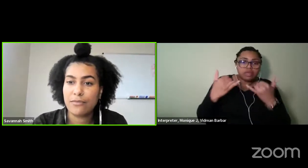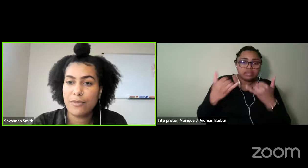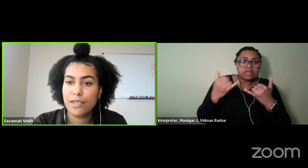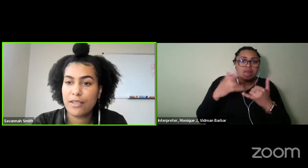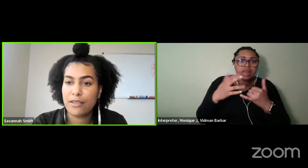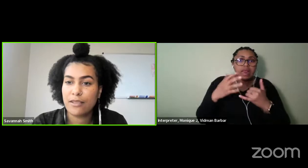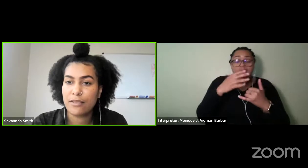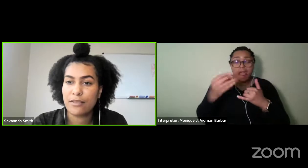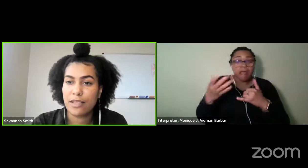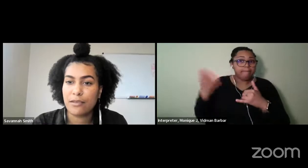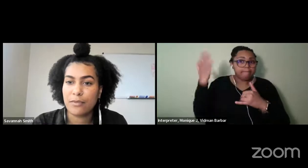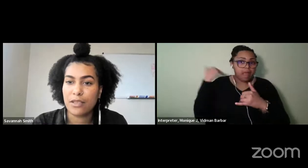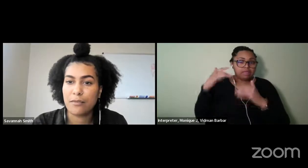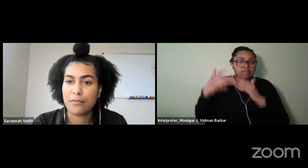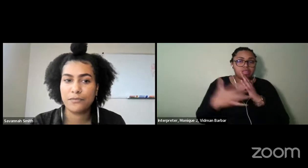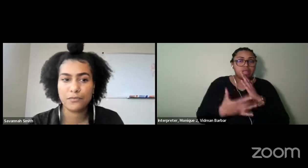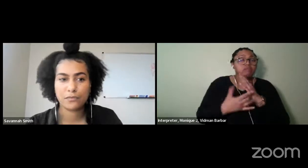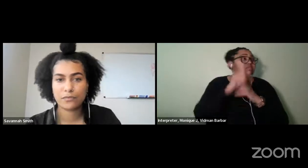same.